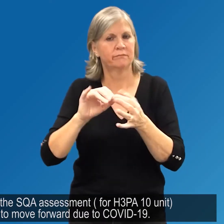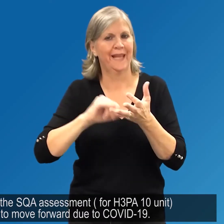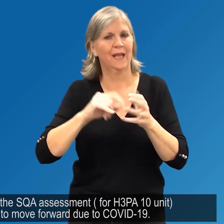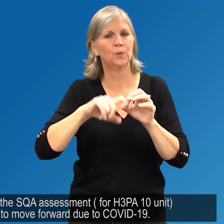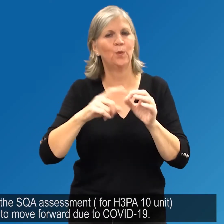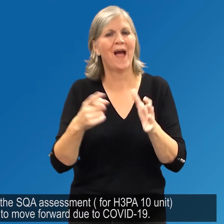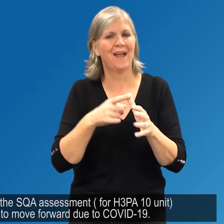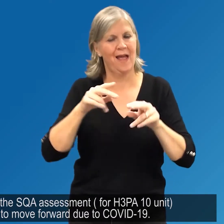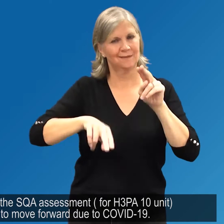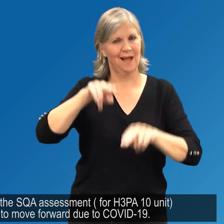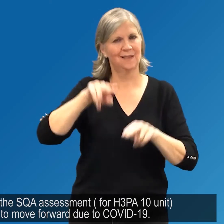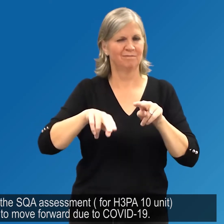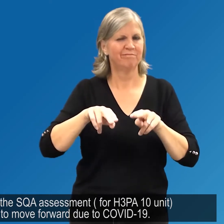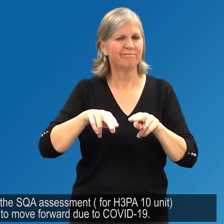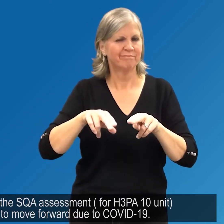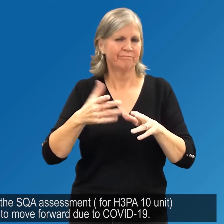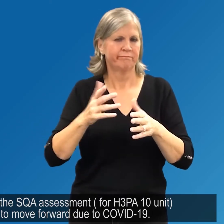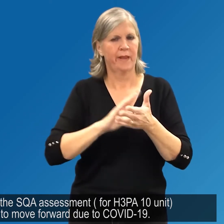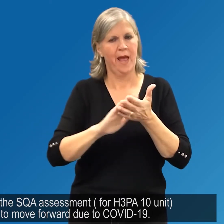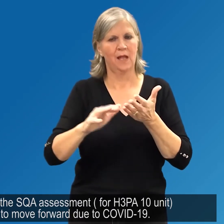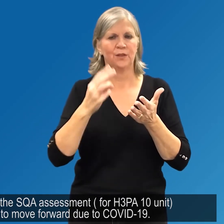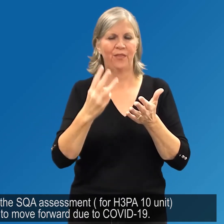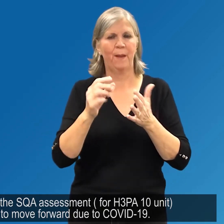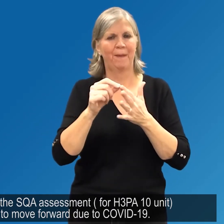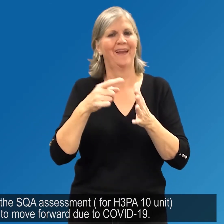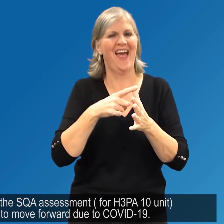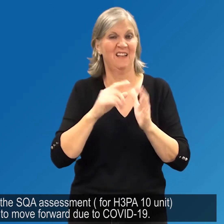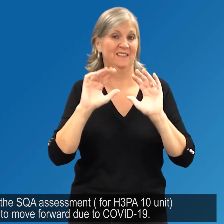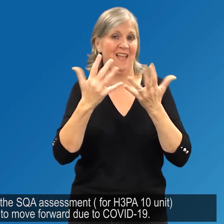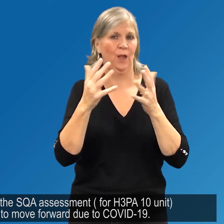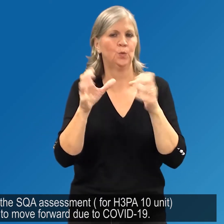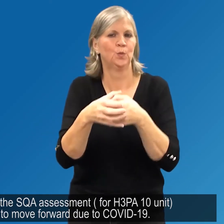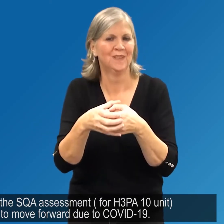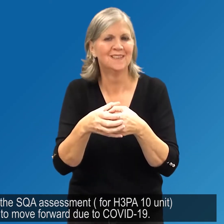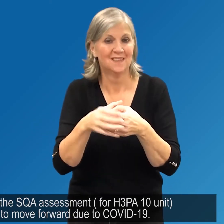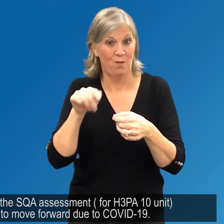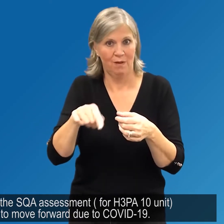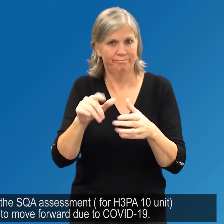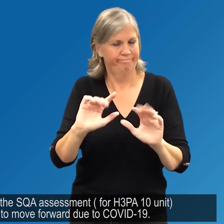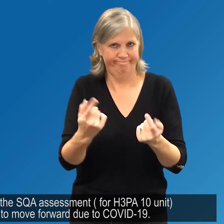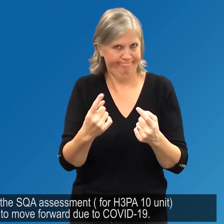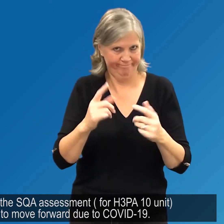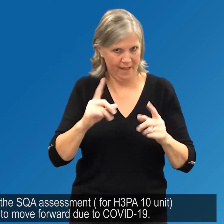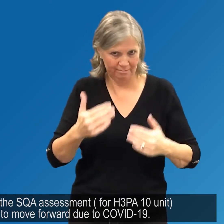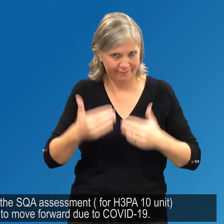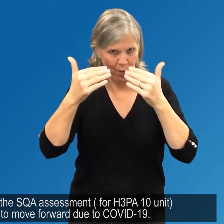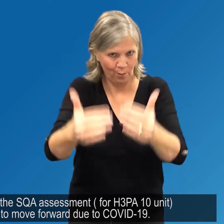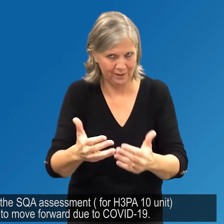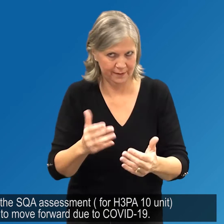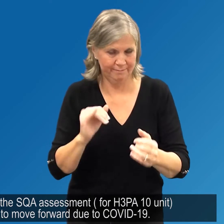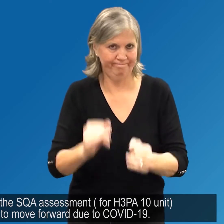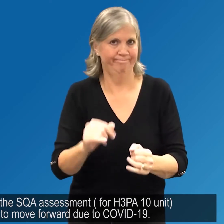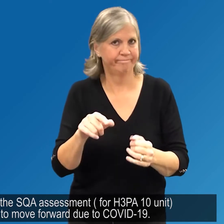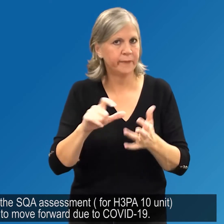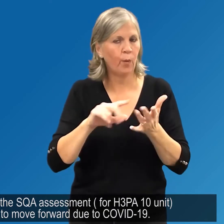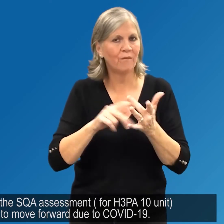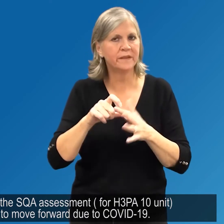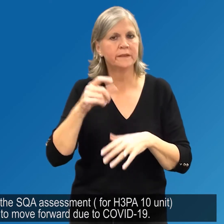Progression onto the SQA assessment for H3PA 10 unit was unable to move forward due to COVID-19.